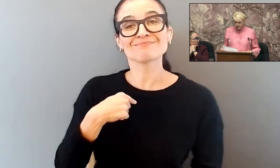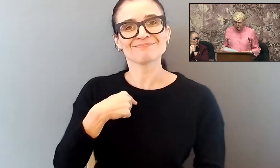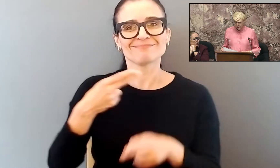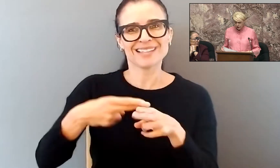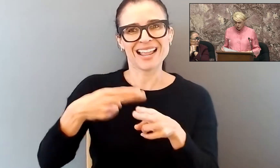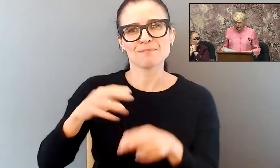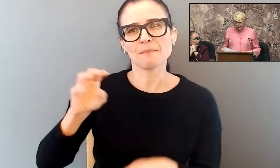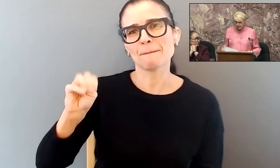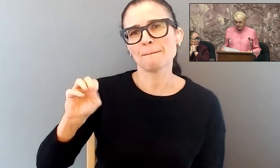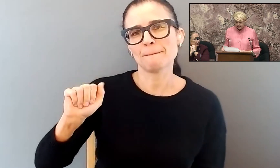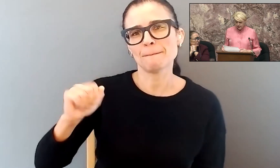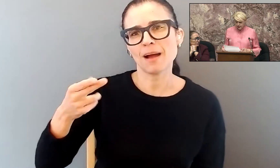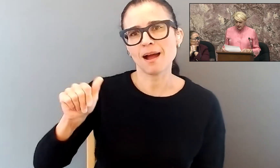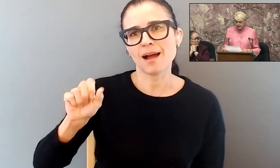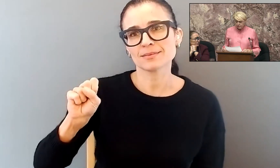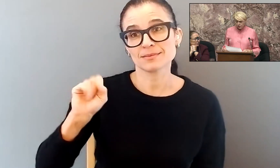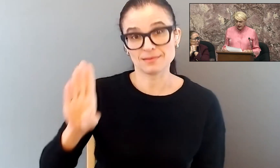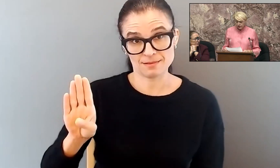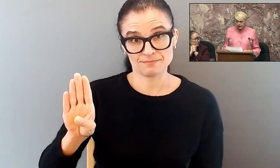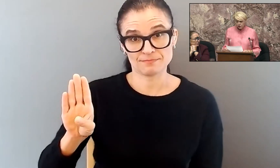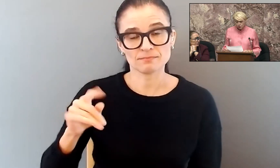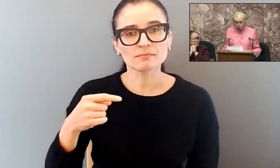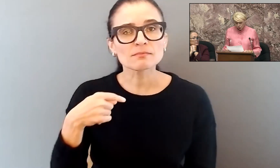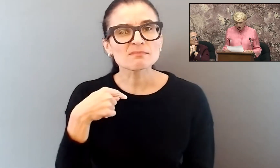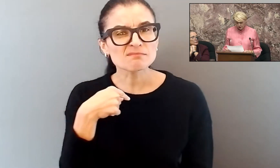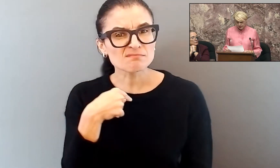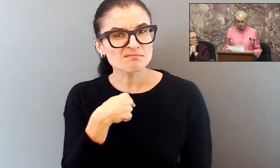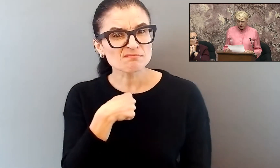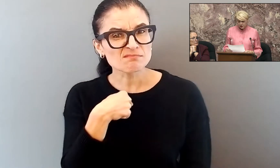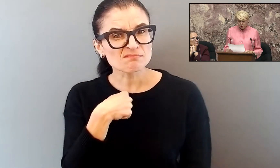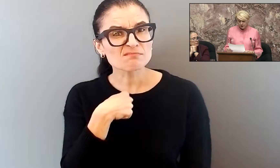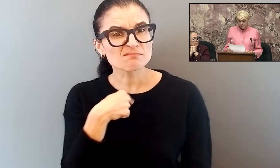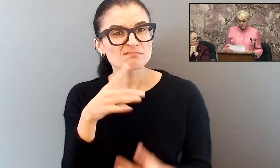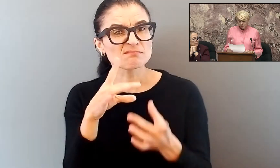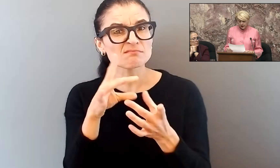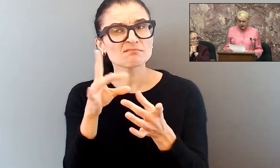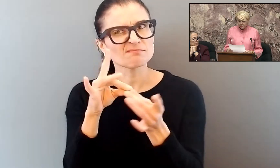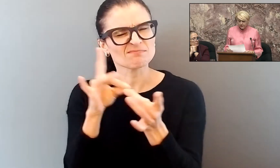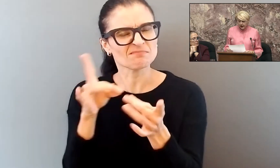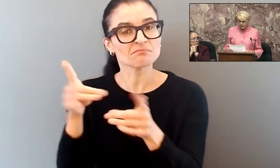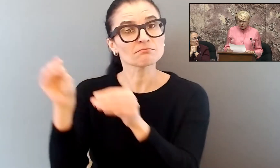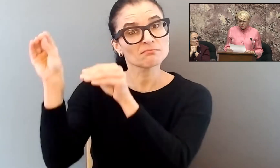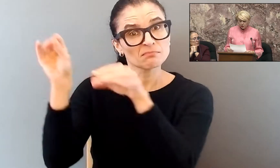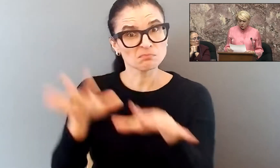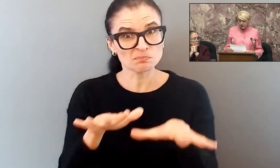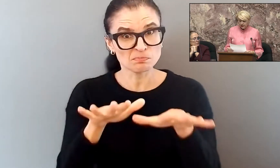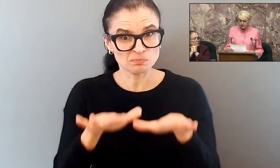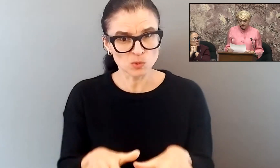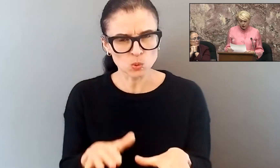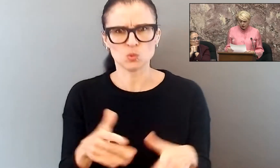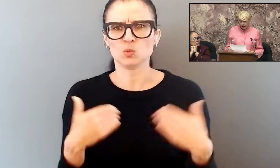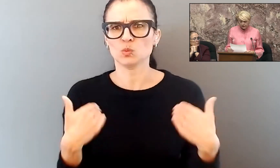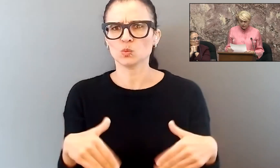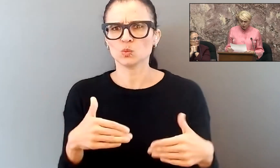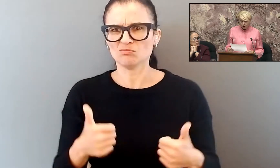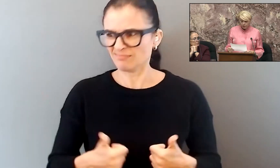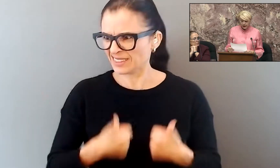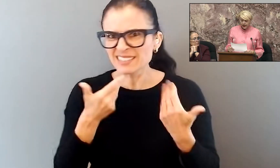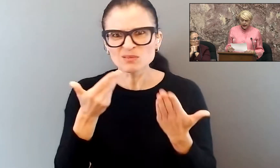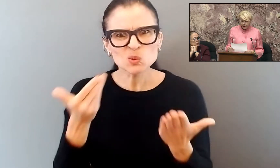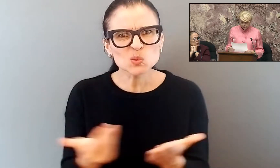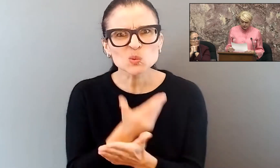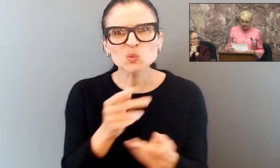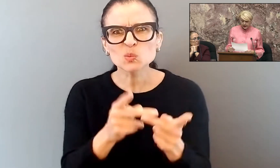about living in a new place. It's about carrying two worlds in one's heart. As a family with two kids far away from